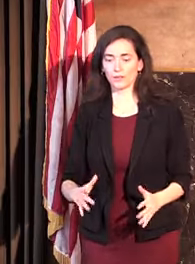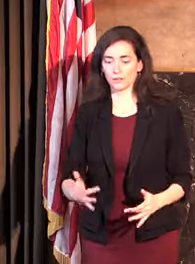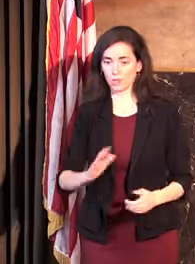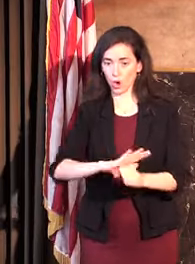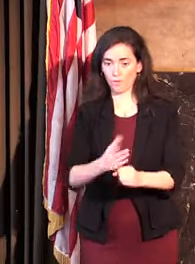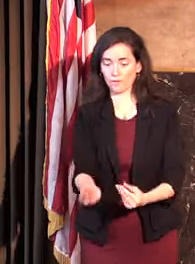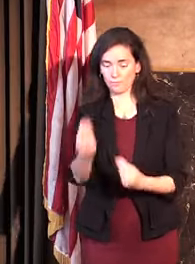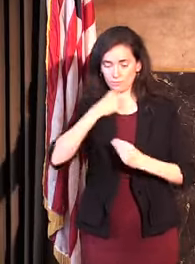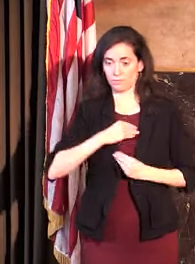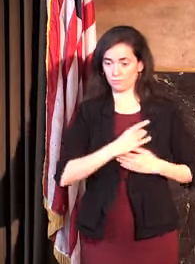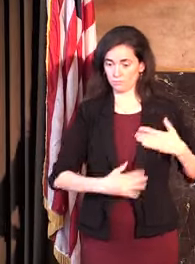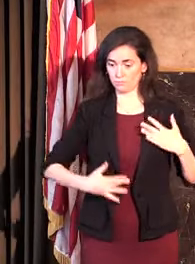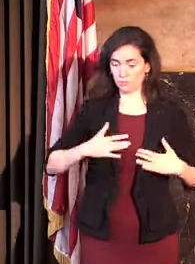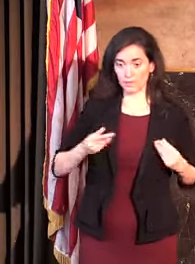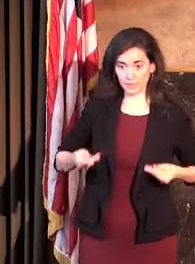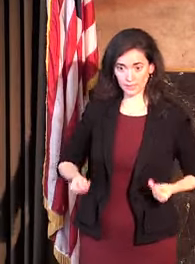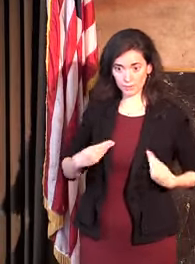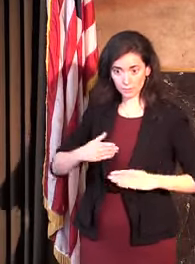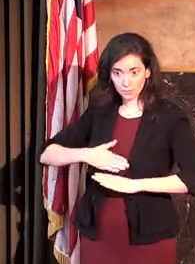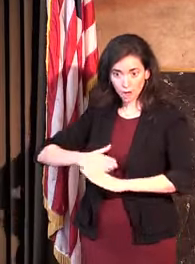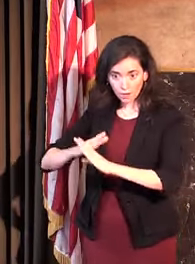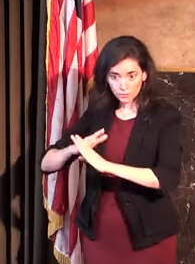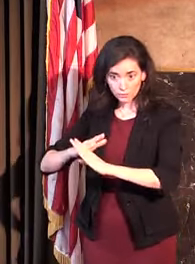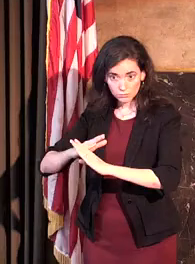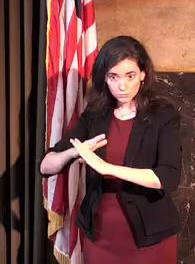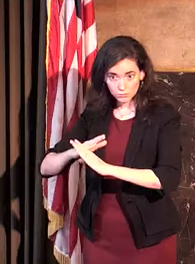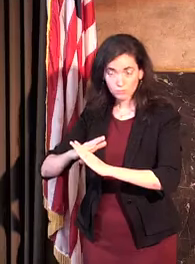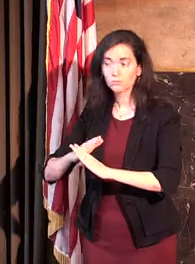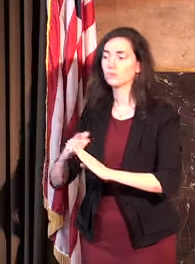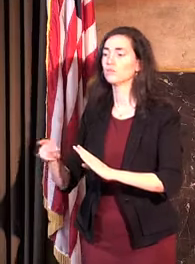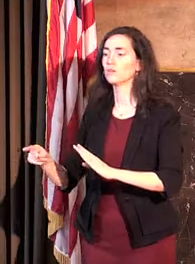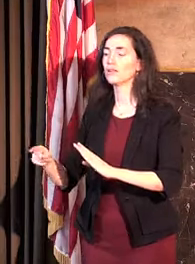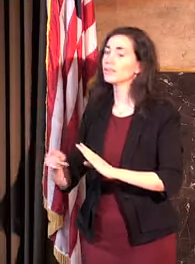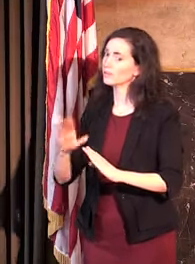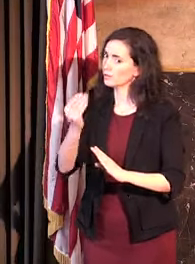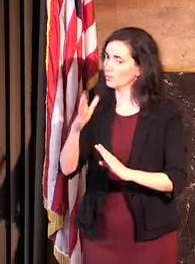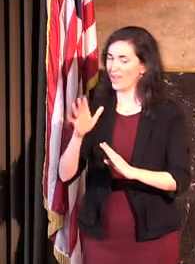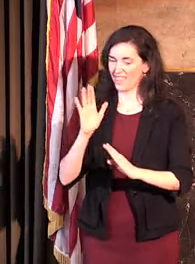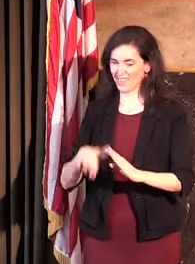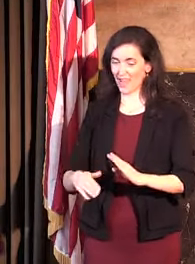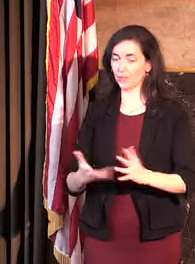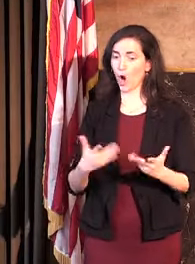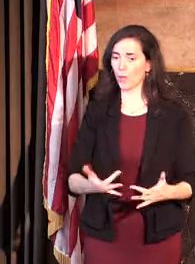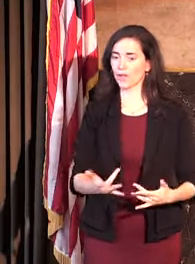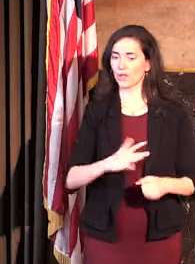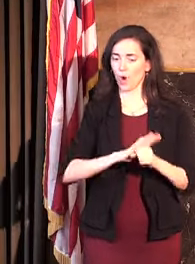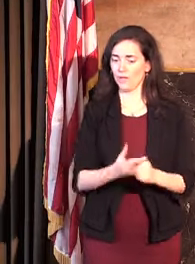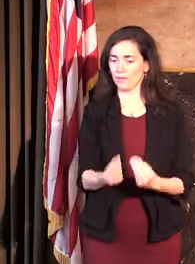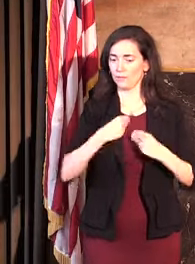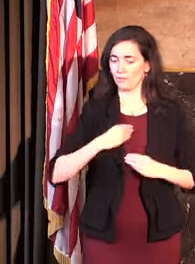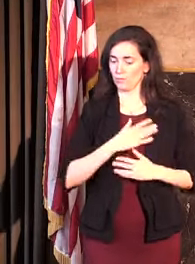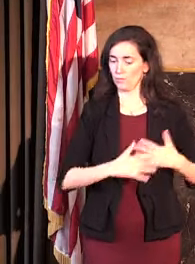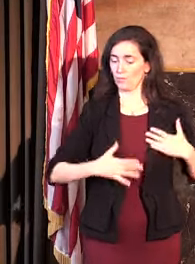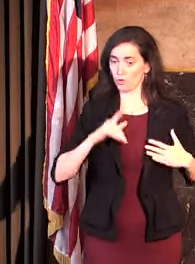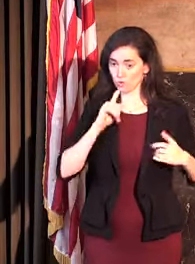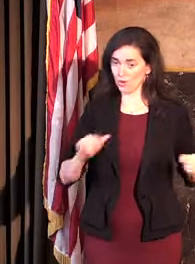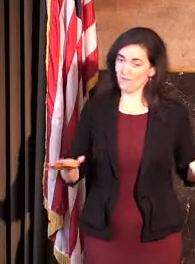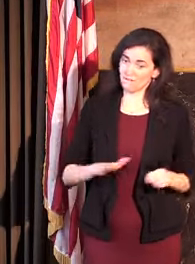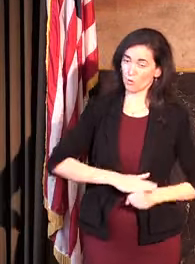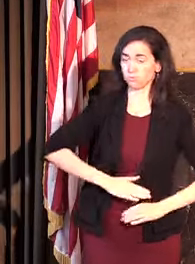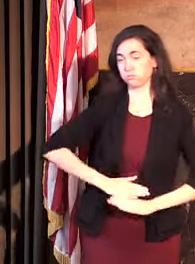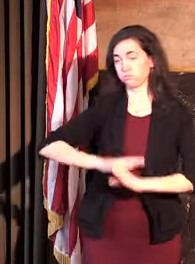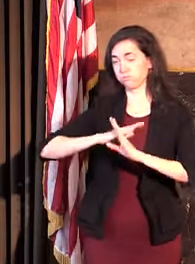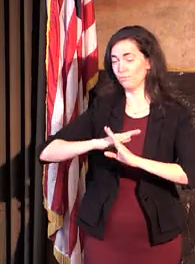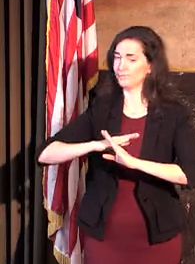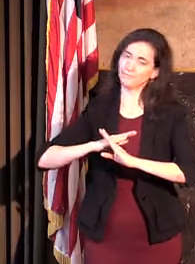know that the protection one gets from prior infection is incomplete and not as strong as the protection one gets, not as complete